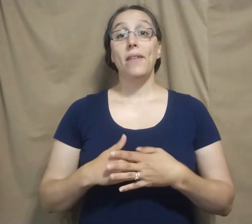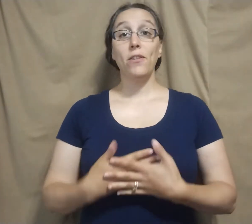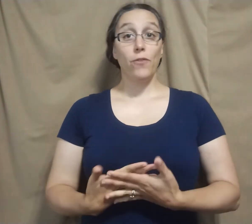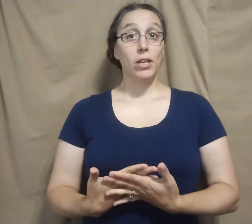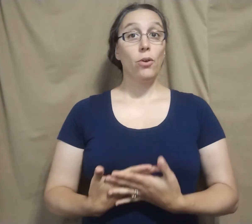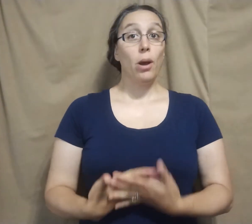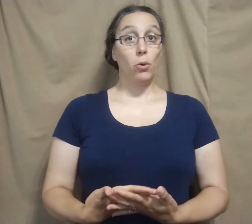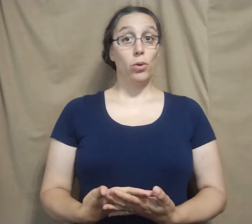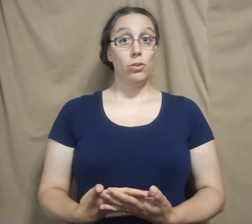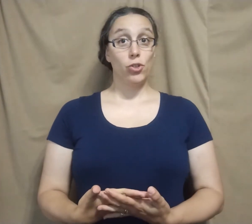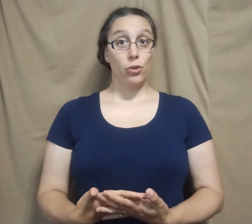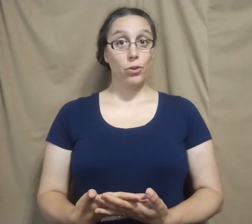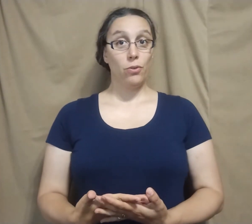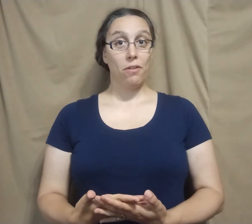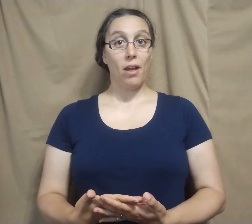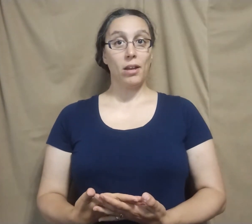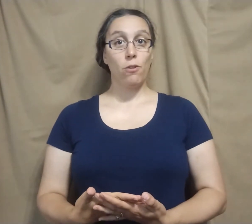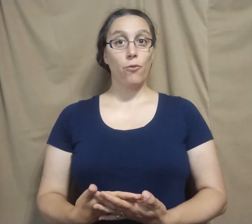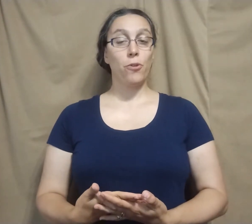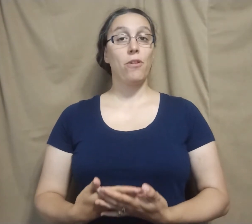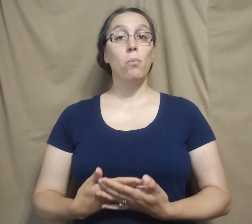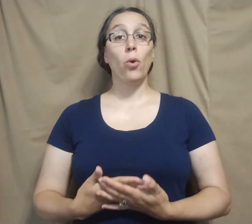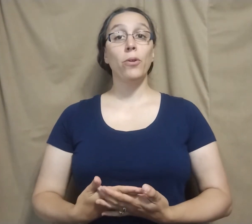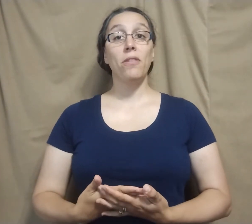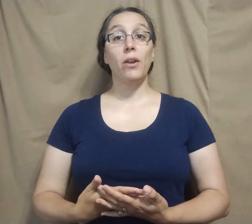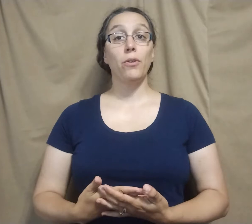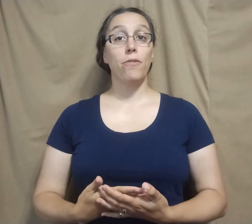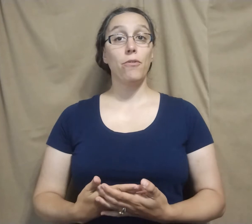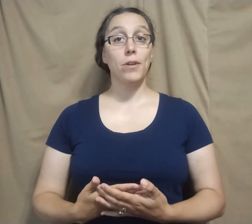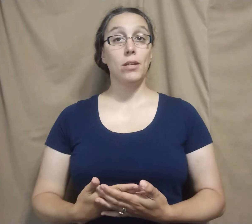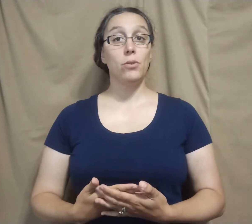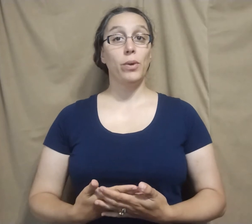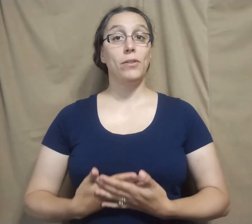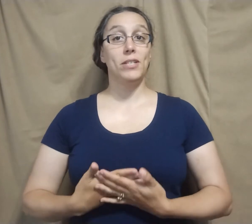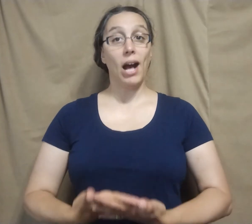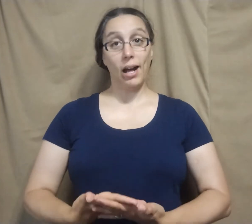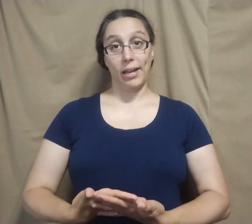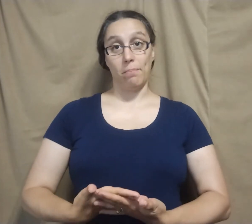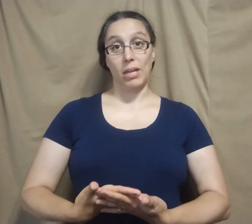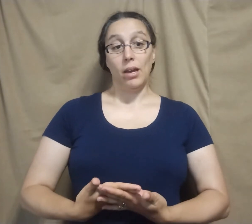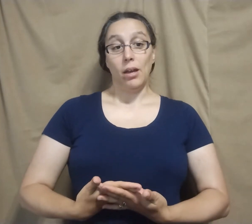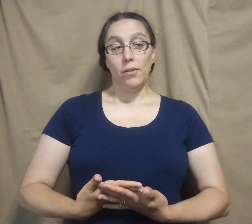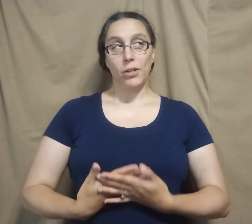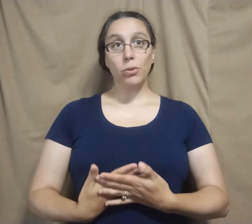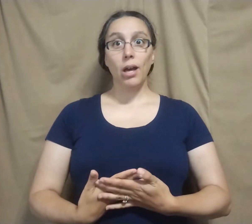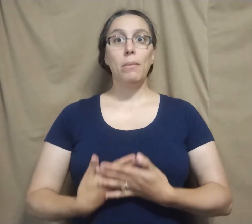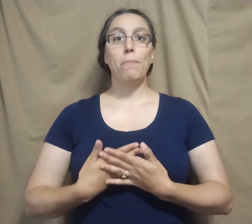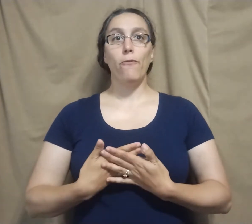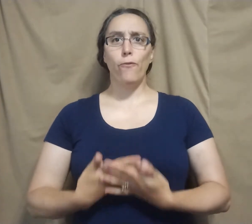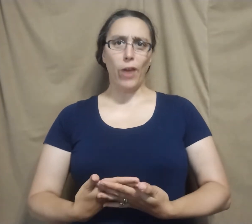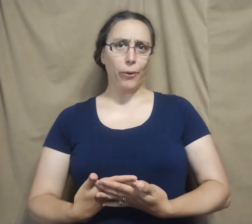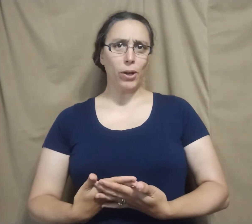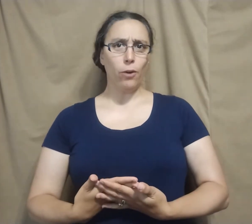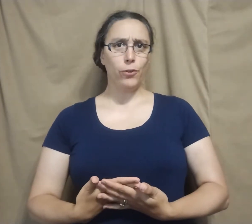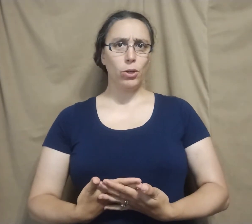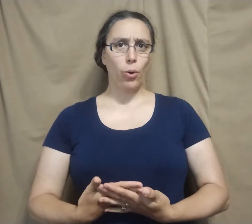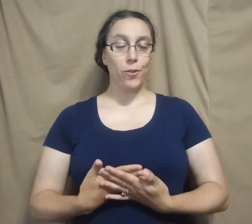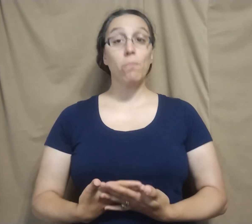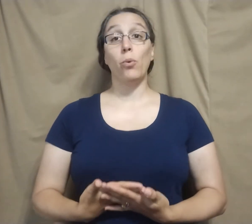In this video, I'm going to show you the signs for some words that are associated with time. They don't come up very often in courts, but when